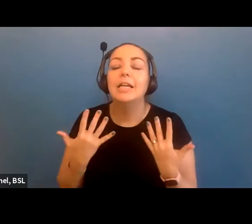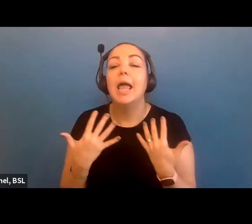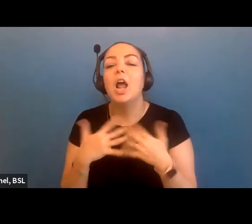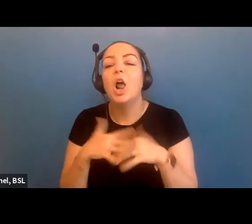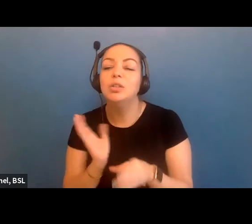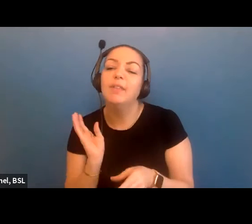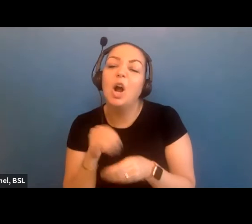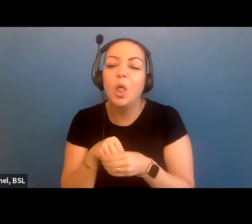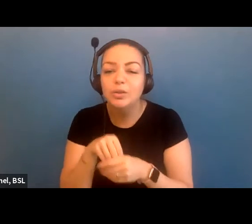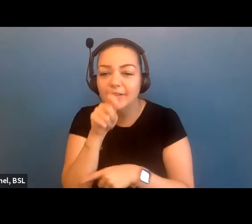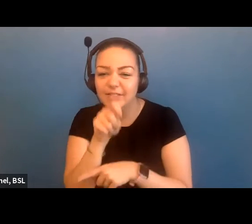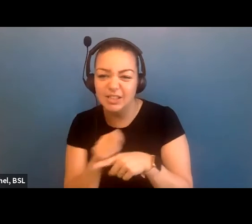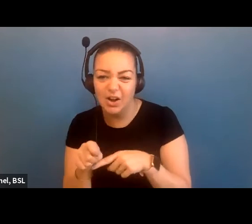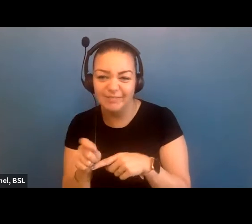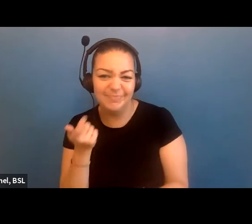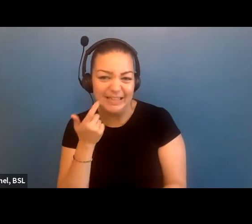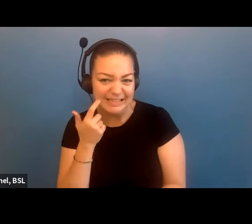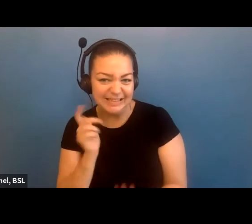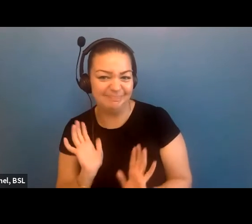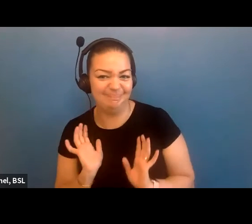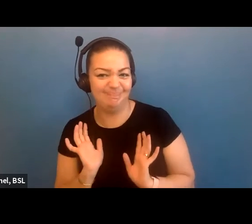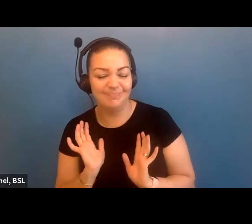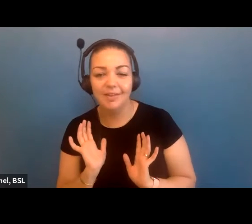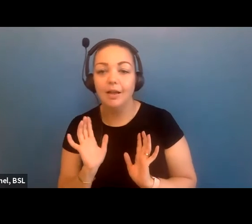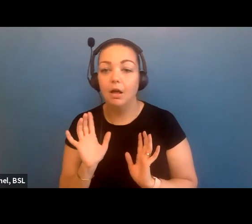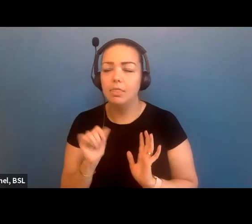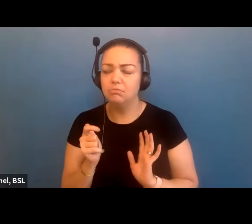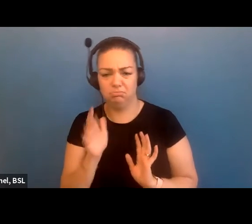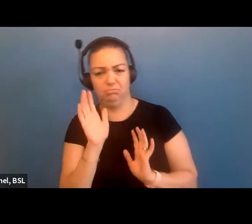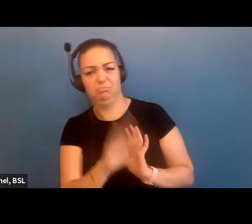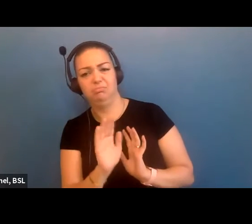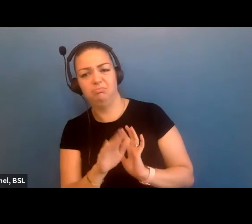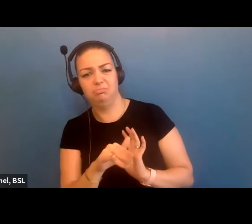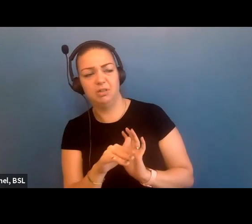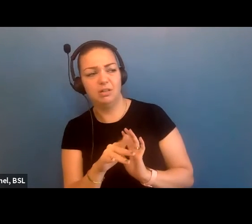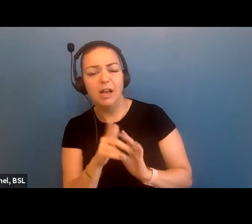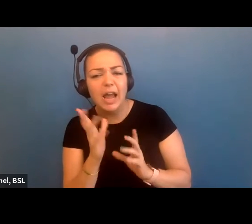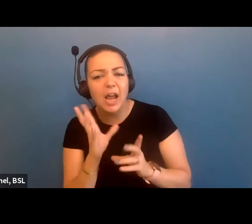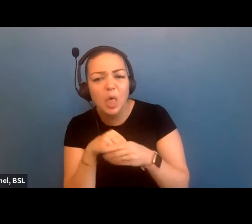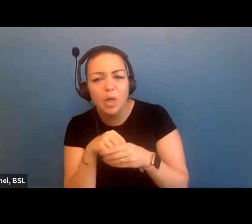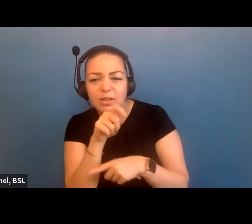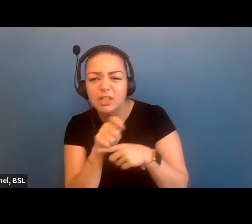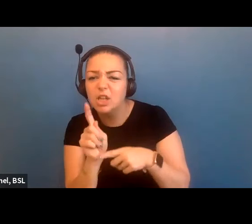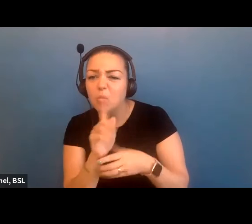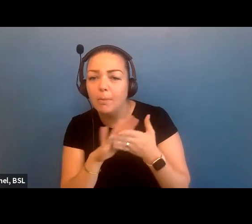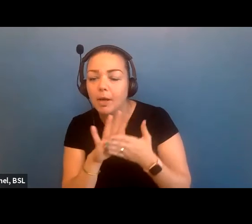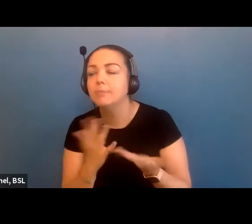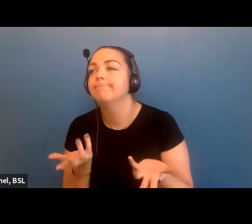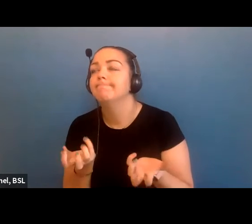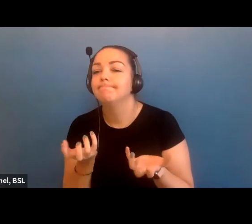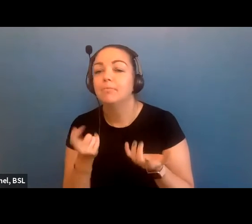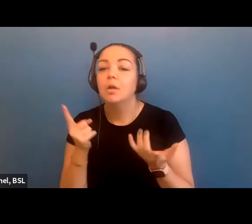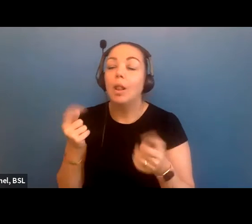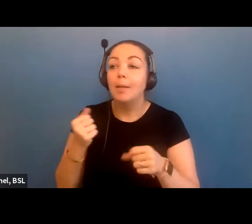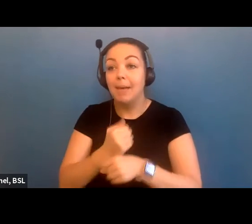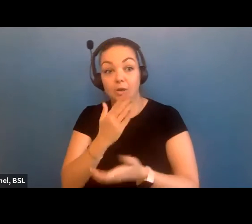very quickly to preempt the inevitable follow-up question of, well, what does that mean? With, I make sure designers think about disabled people